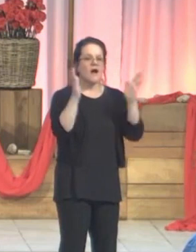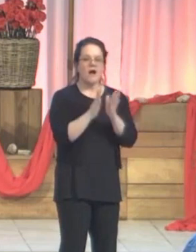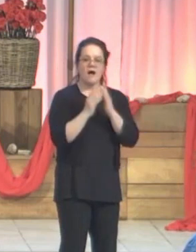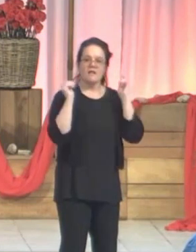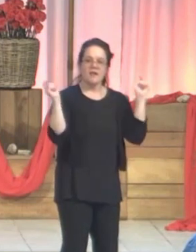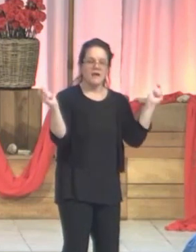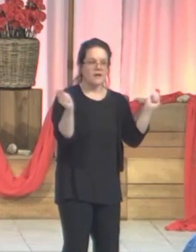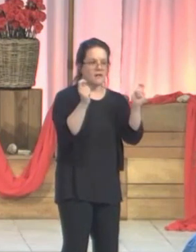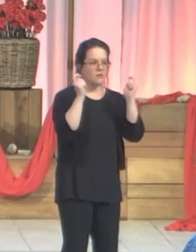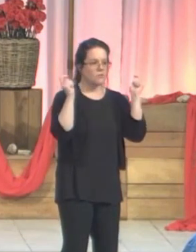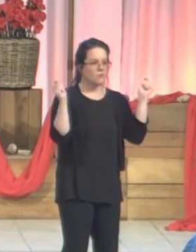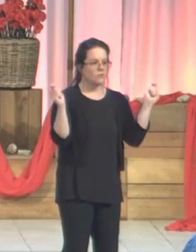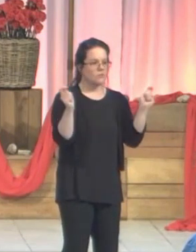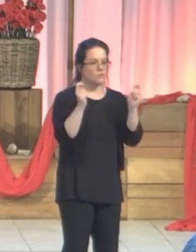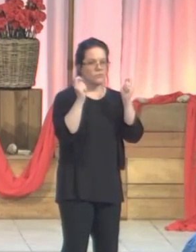Alleluia.